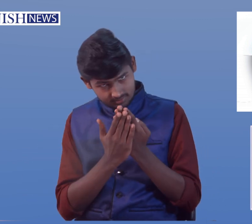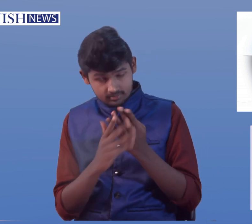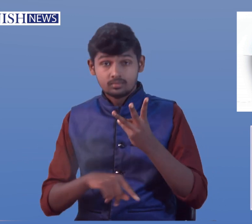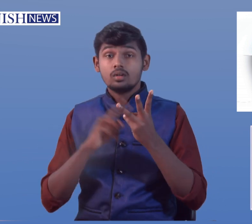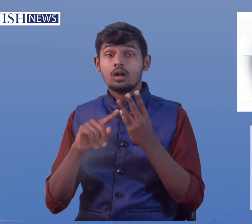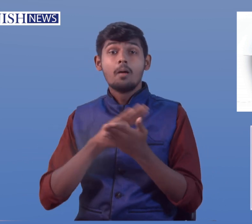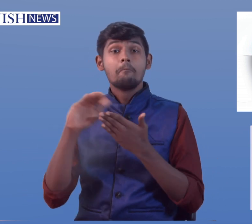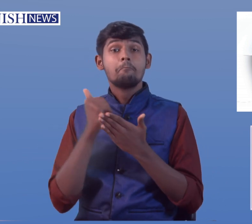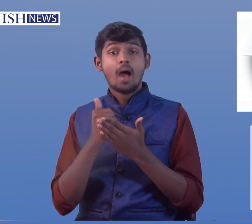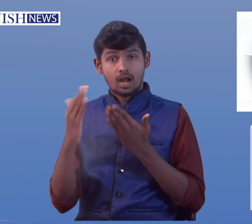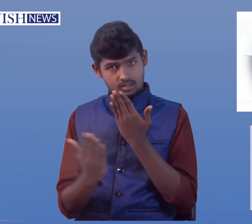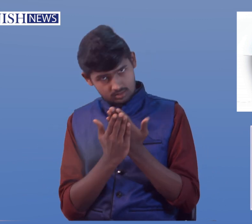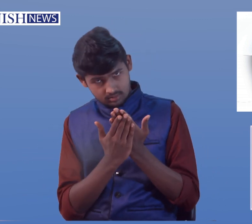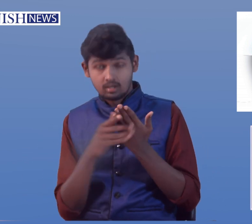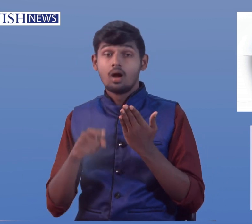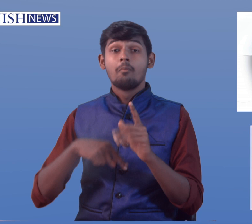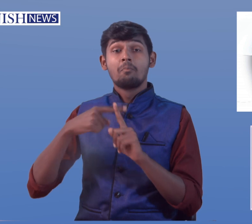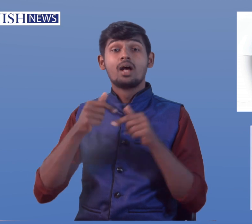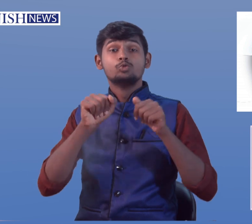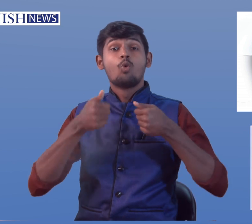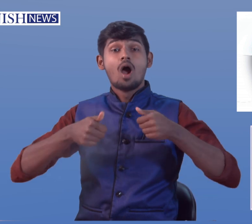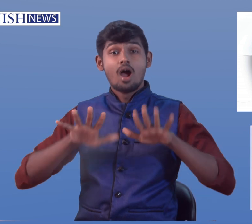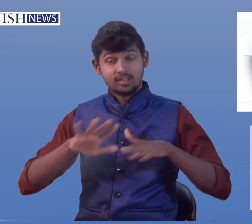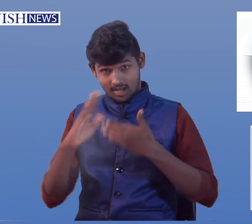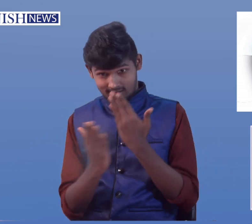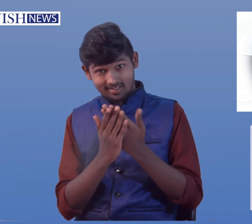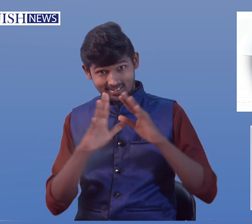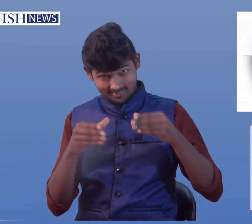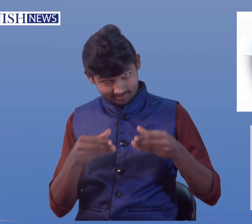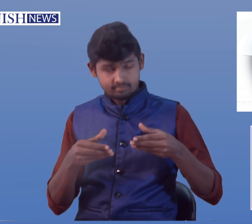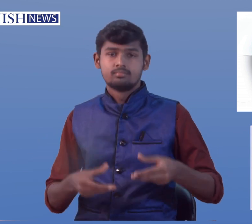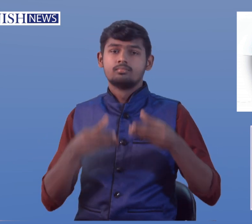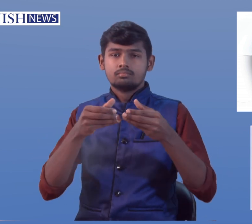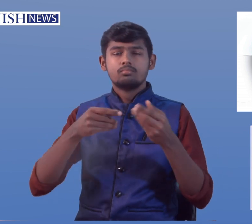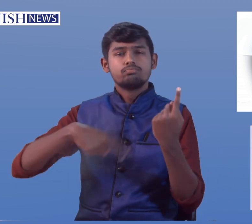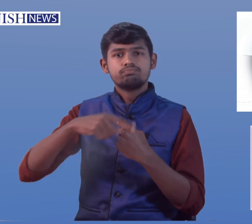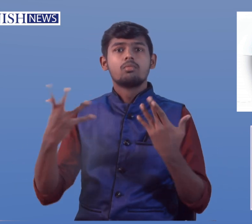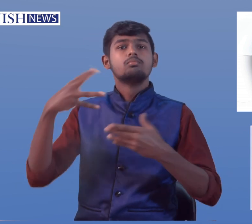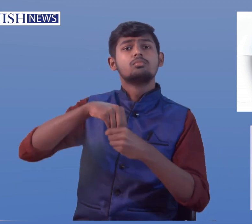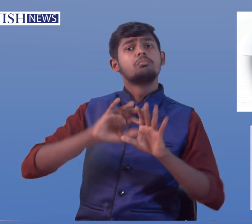10 states presently and it will be done across the country by 2022.